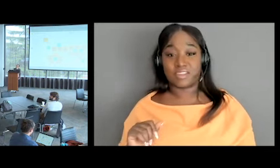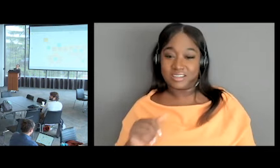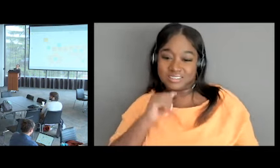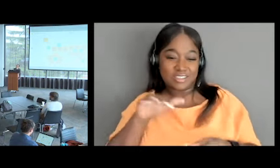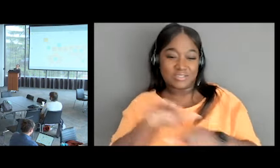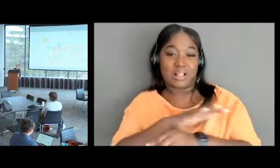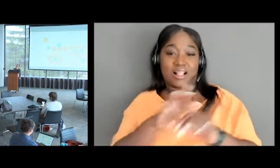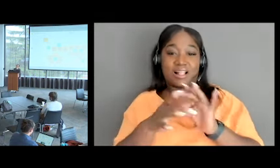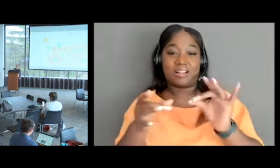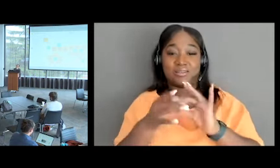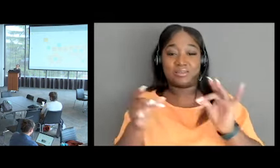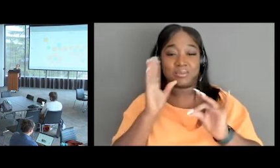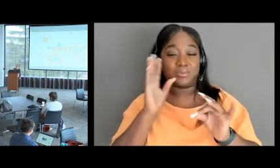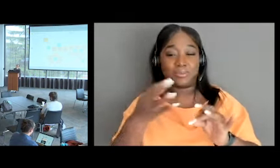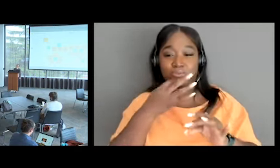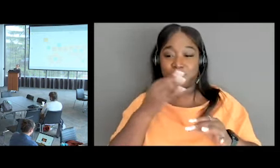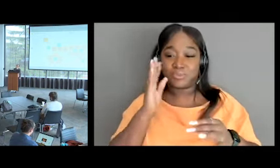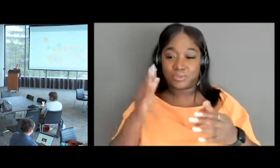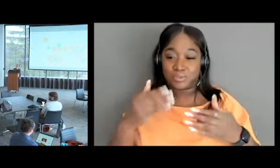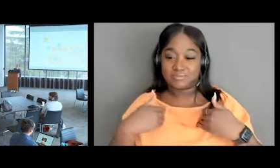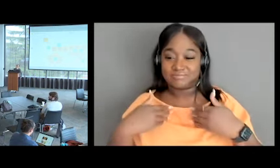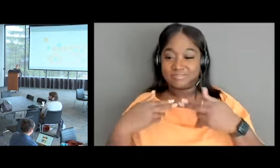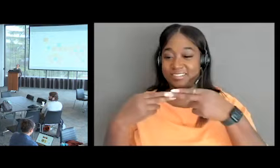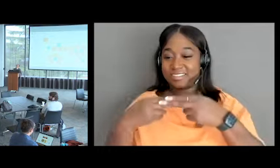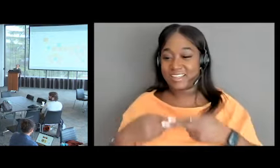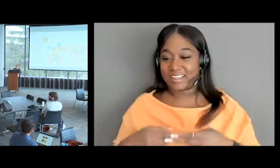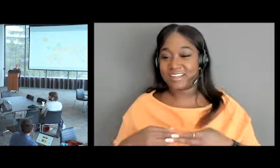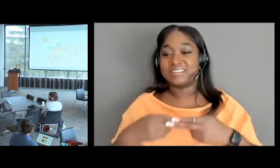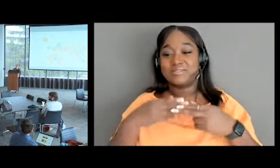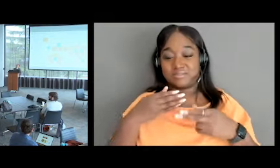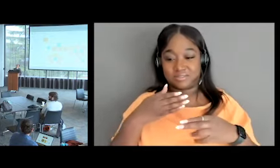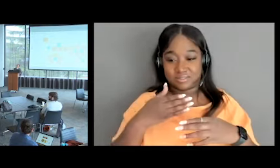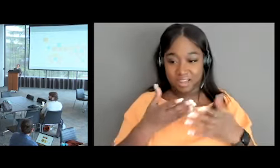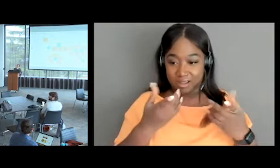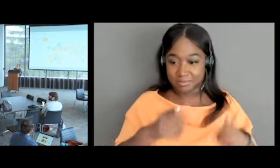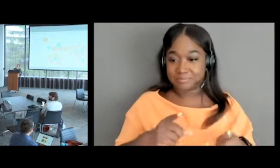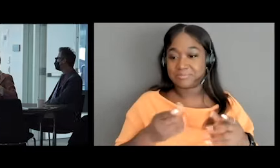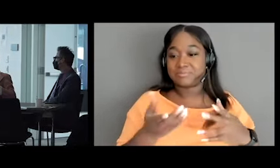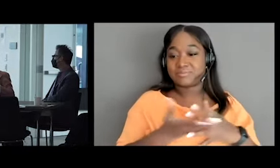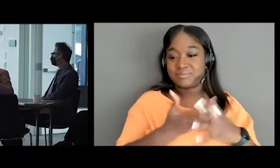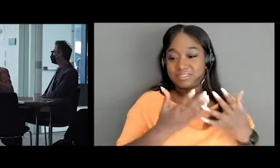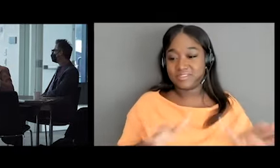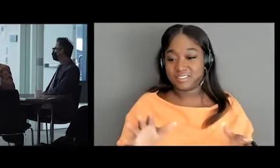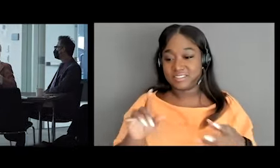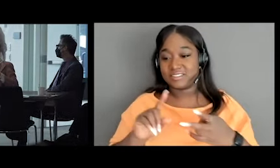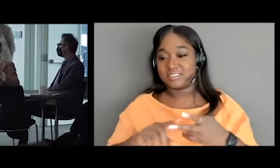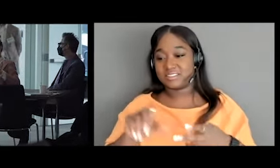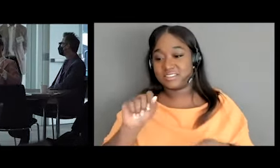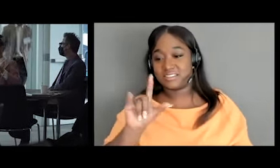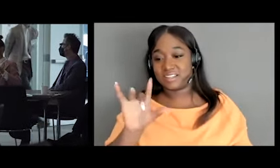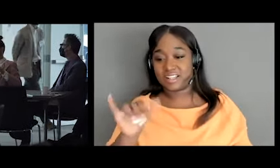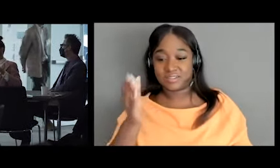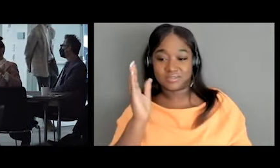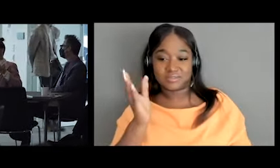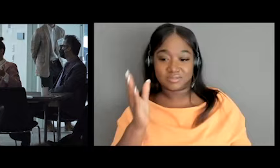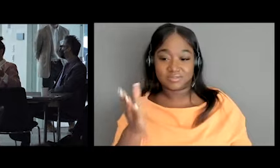showing in a little bit after our break and after Sally speaks, right? Yeah. And I'll be trying to put forward sort of